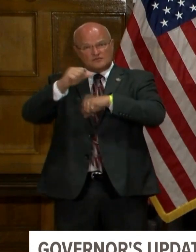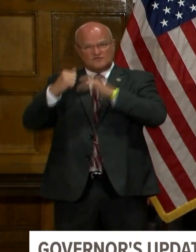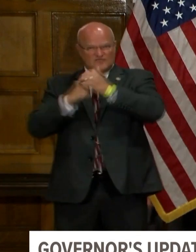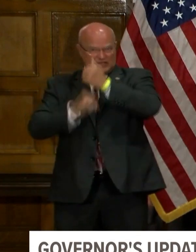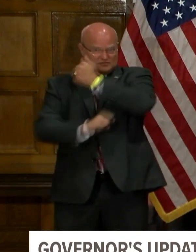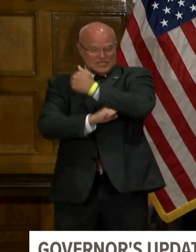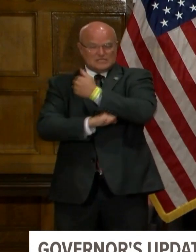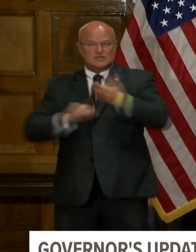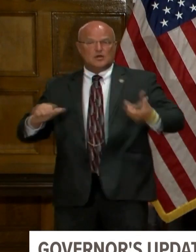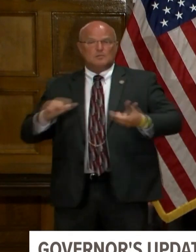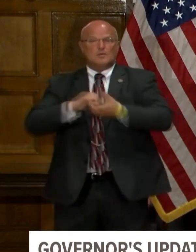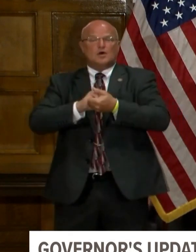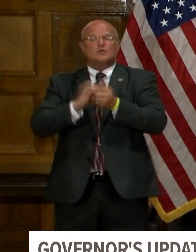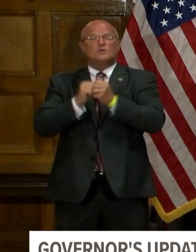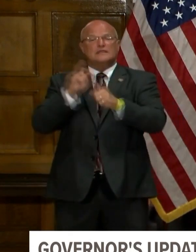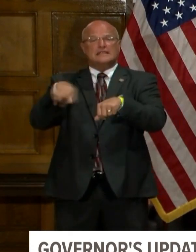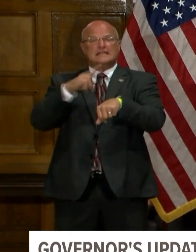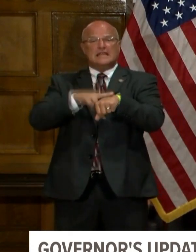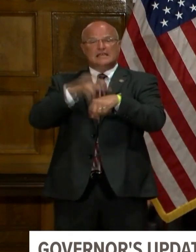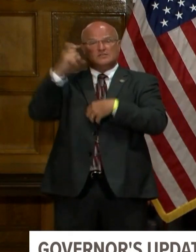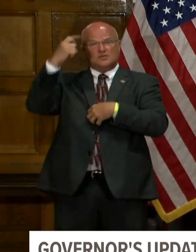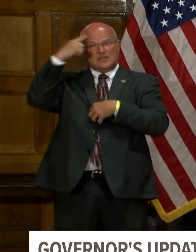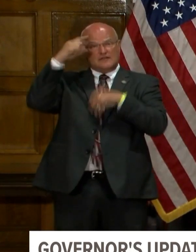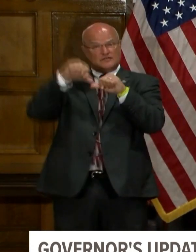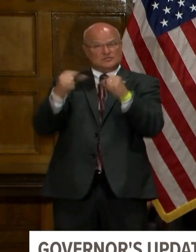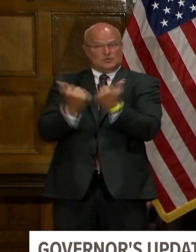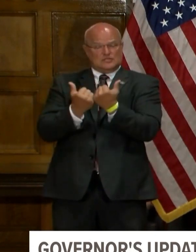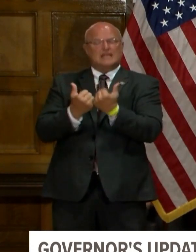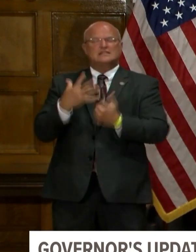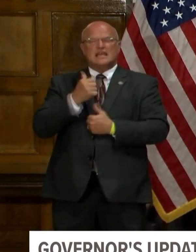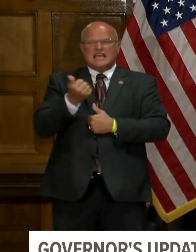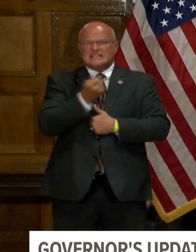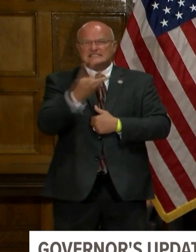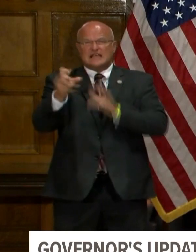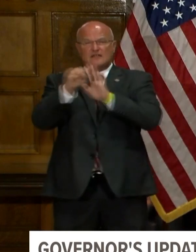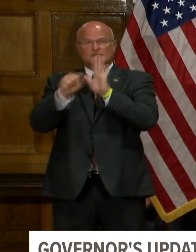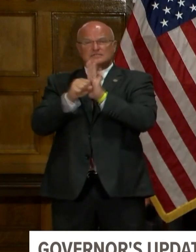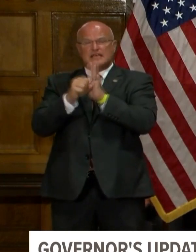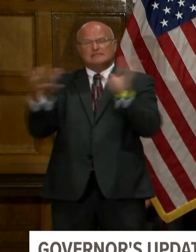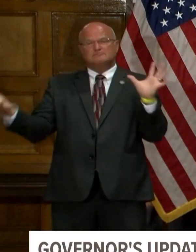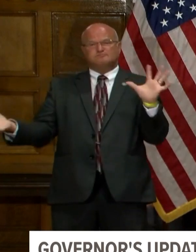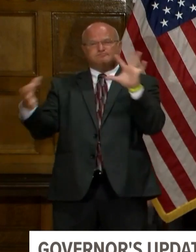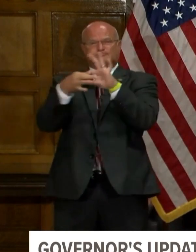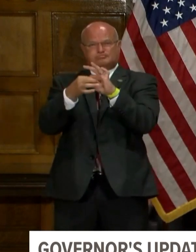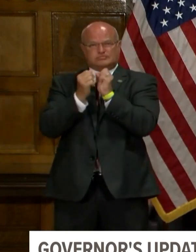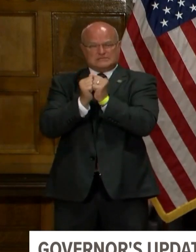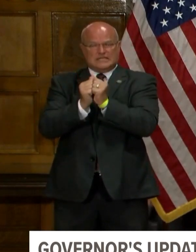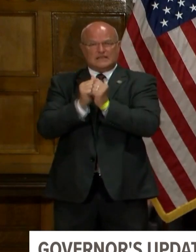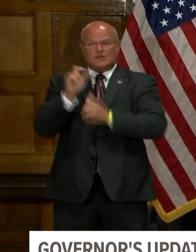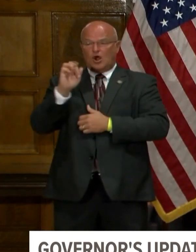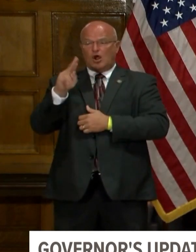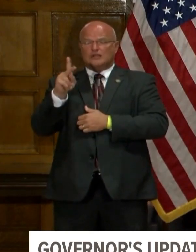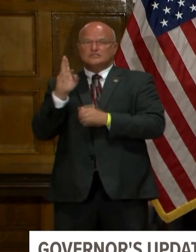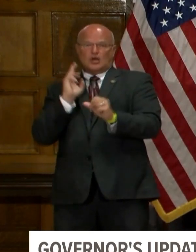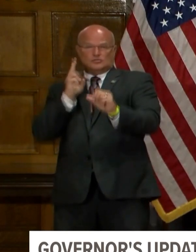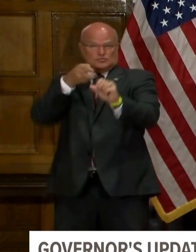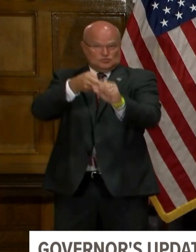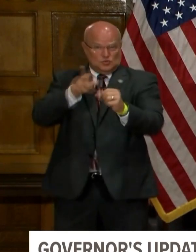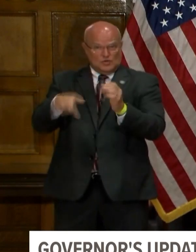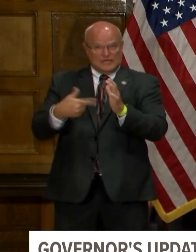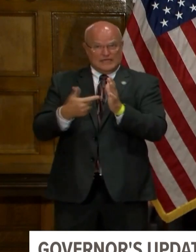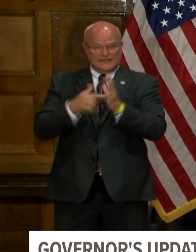with the National Governors Association, a number of states joining together. Arkansas joined this